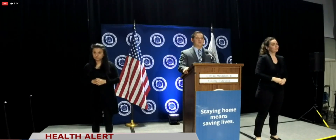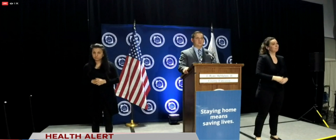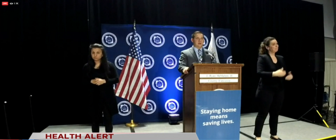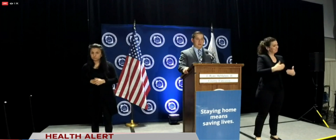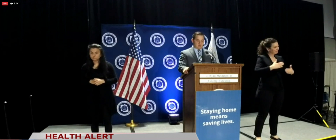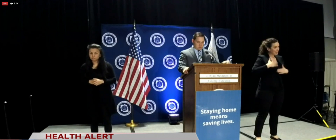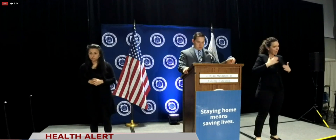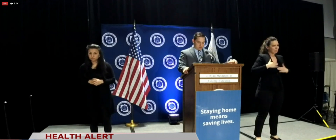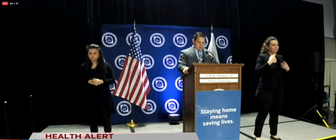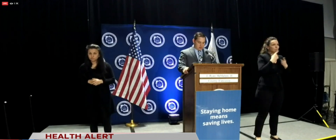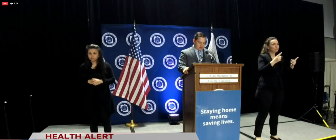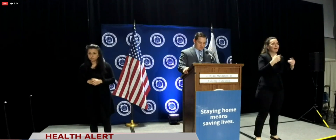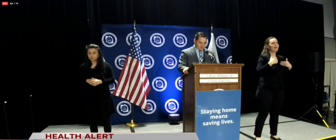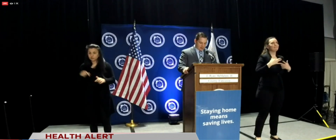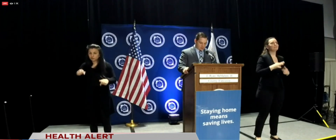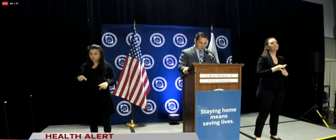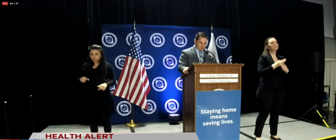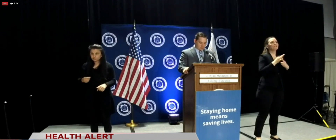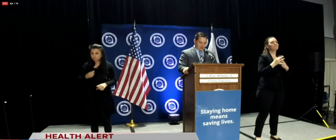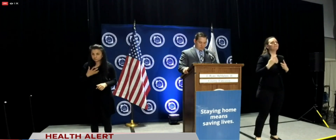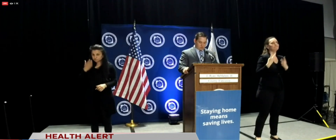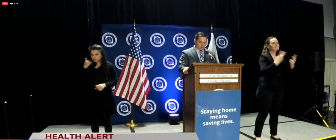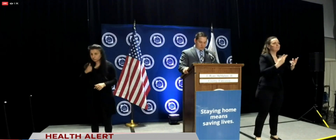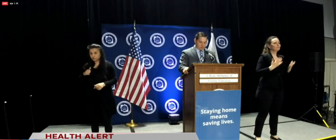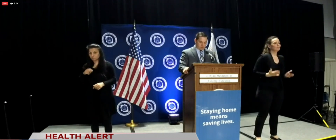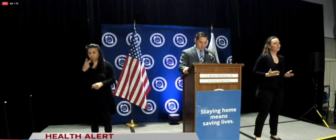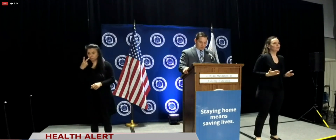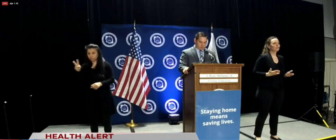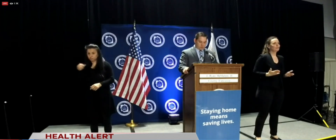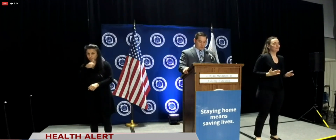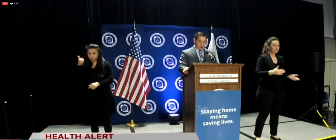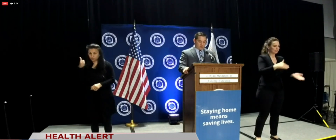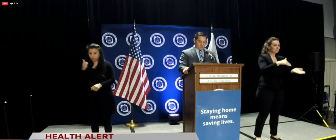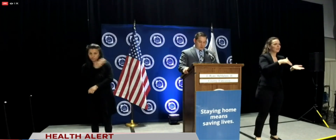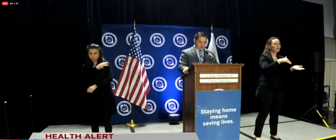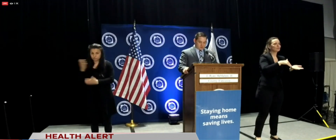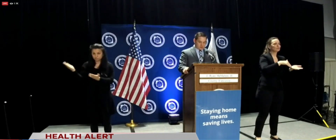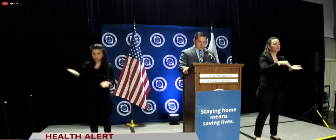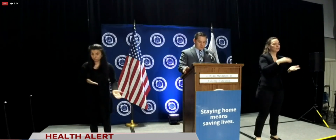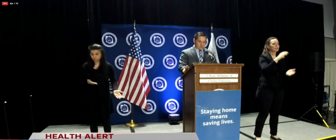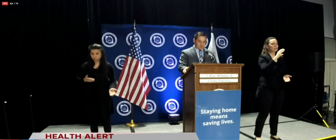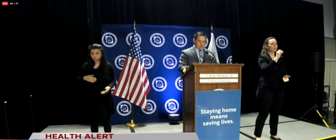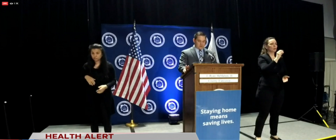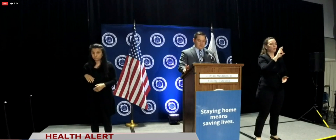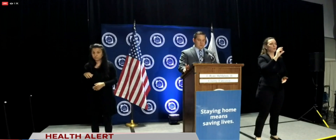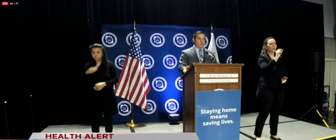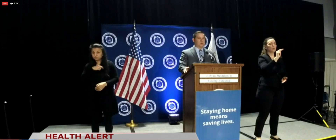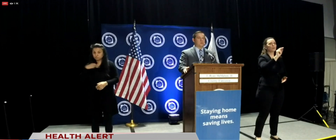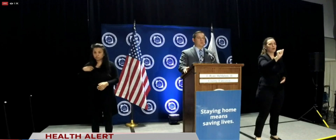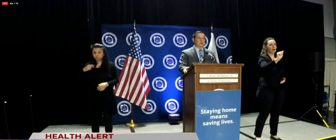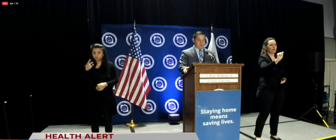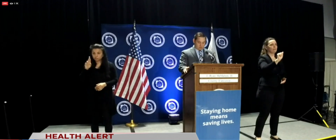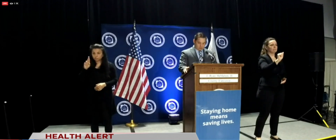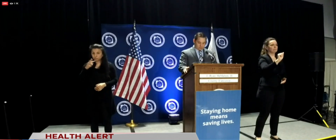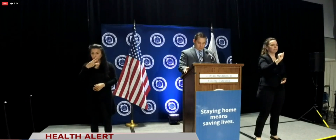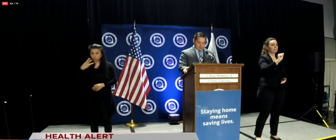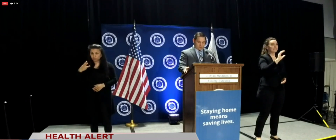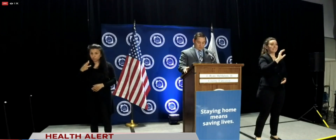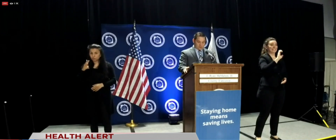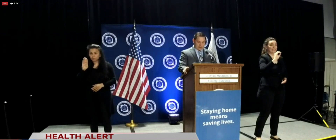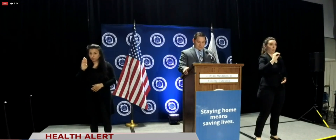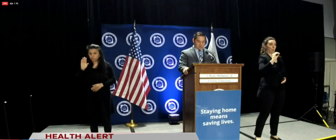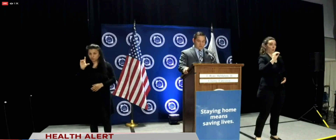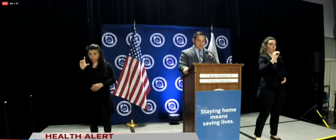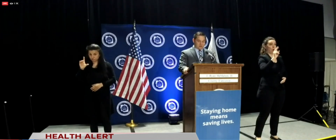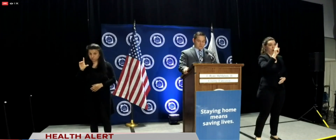me today. I have Dr. Robert Corona, CEO of Upstate New York, or Upstate